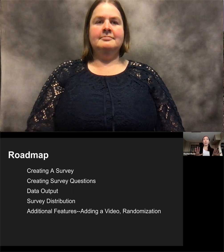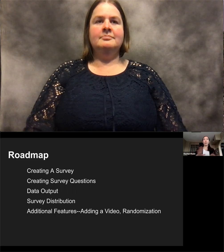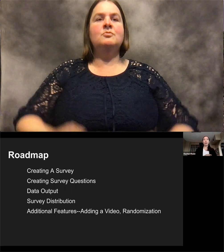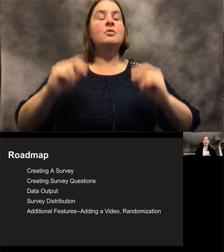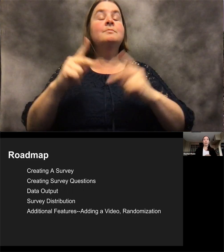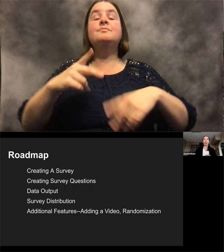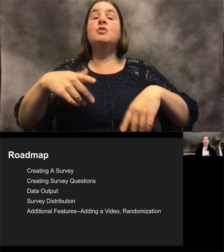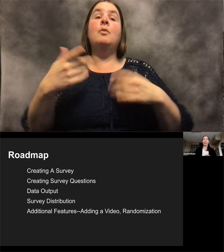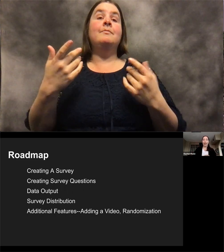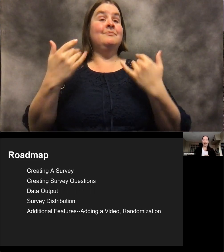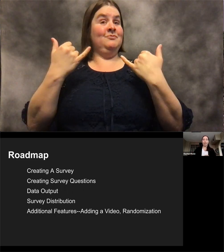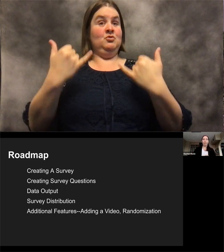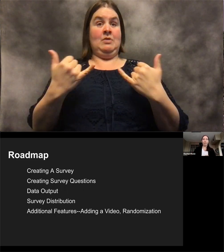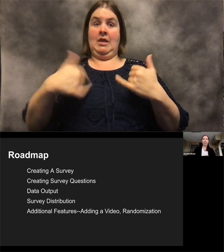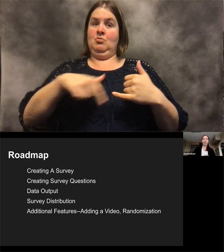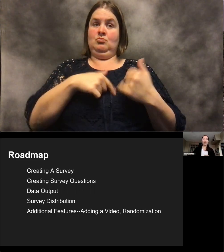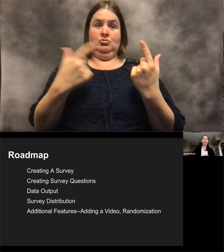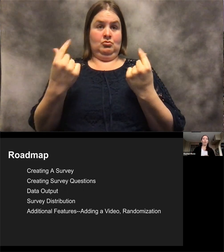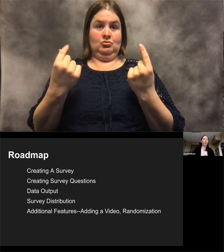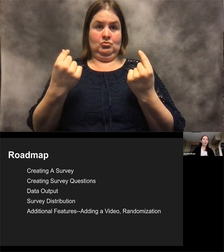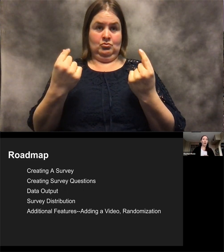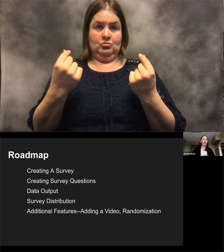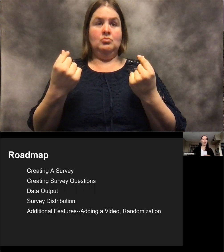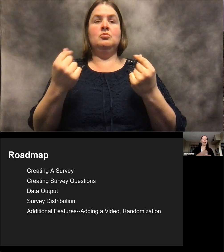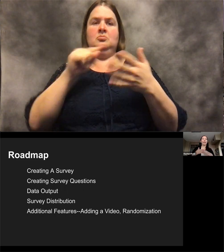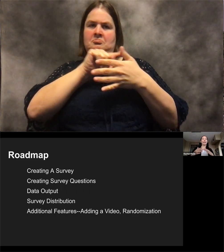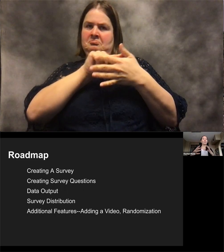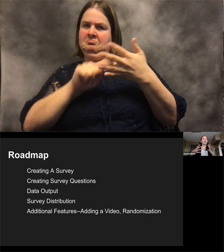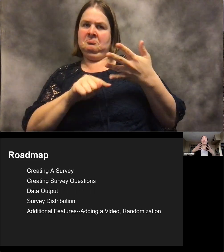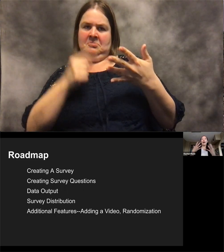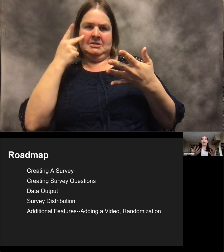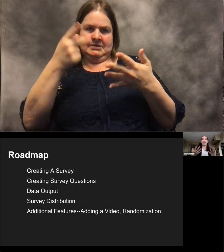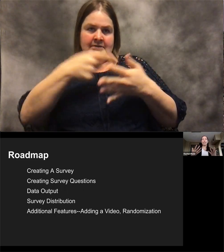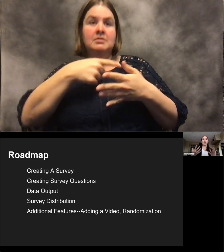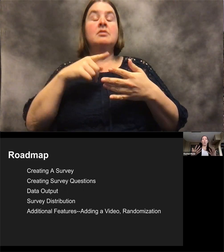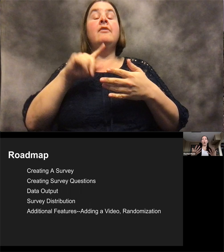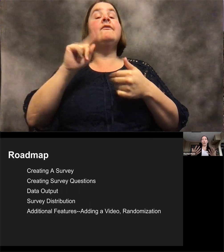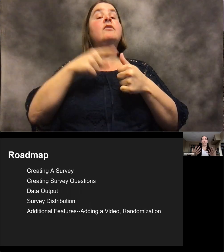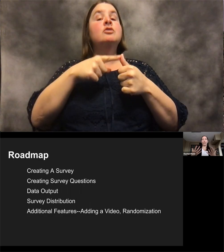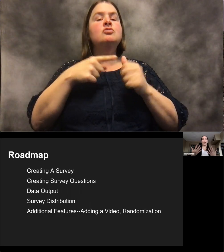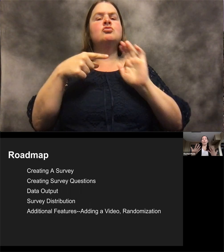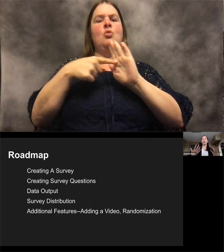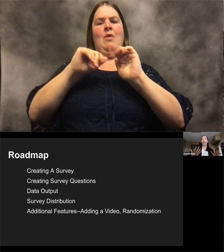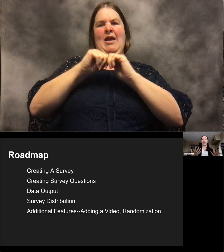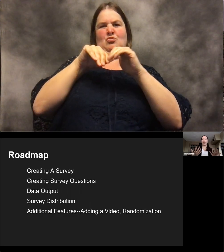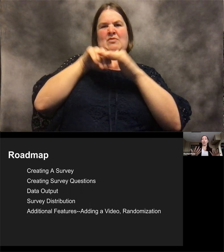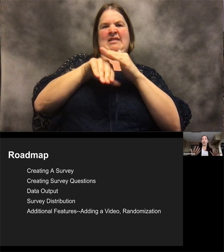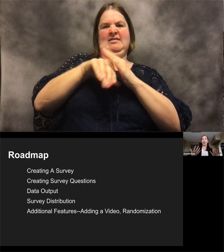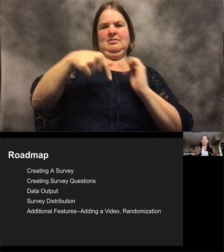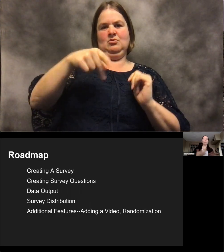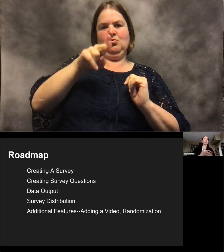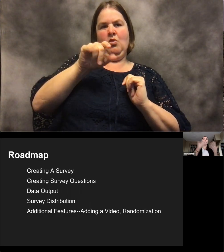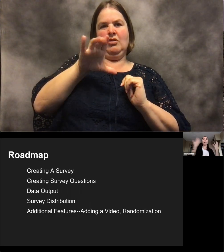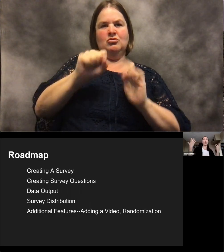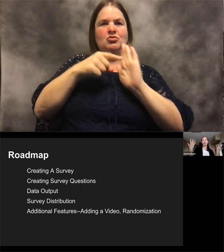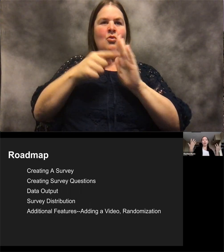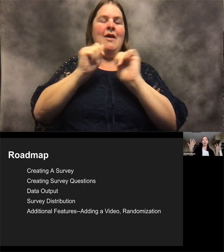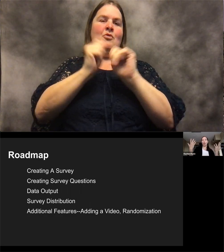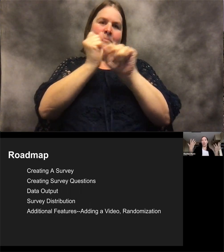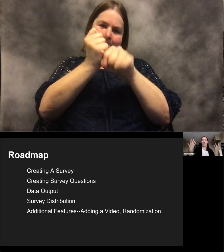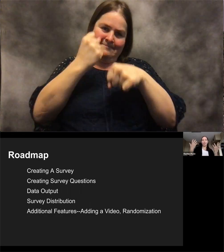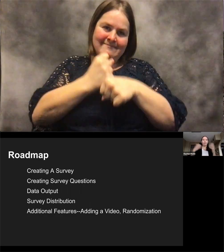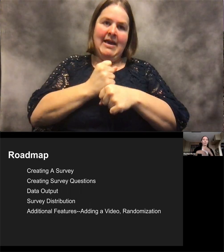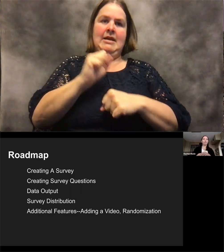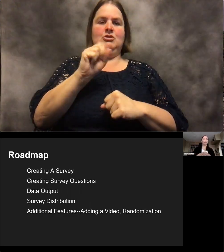So what we're going to be going through today, first of all, is just accessing Qualtrics and creating a survey. So creating your